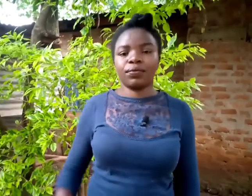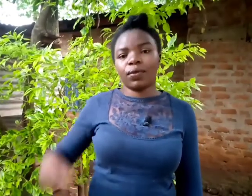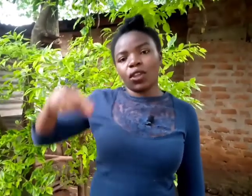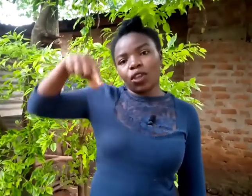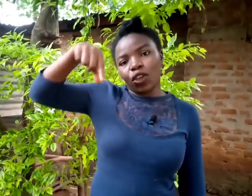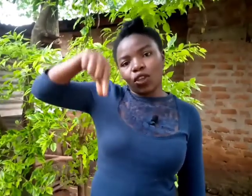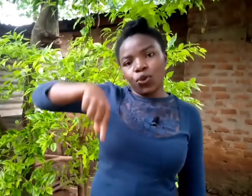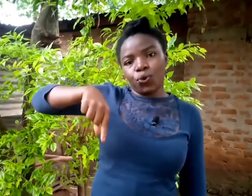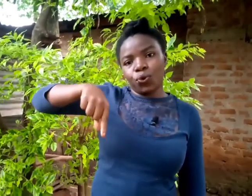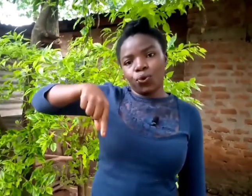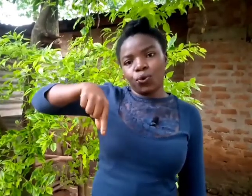Q.